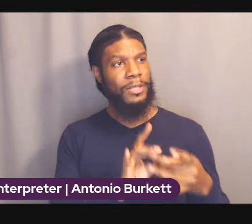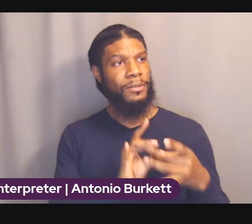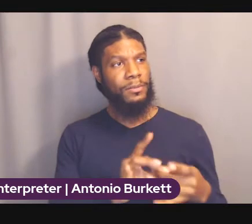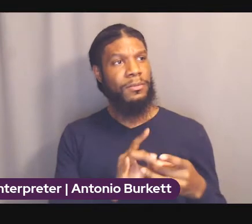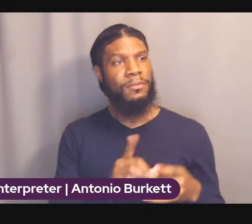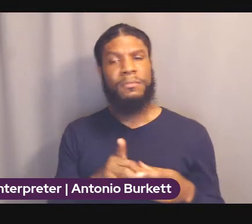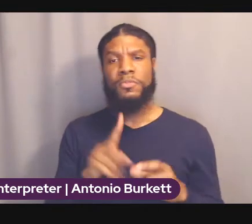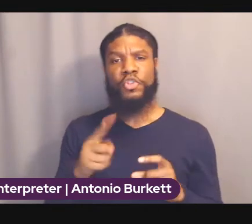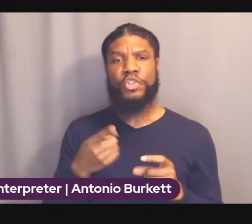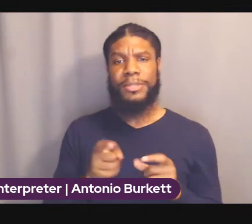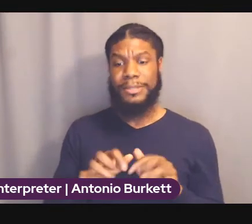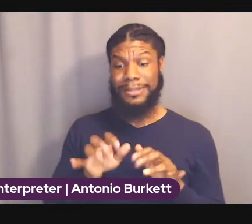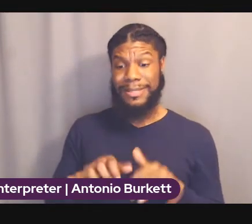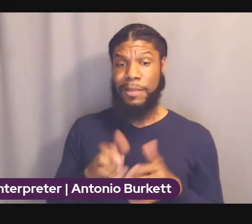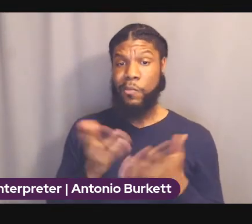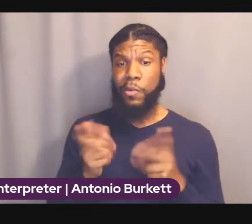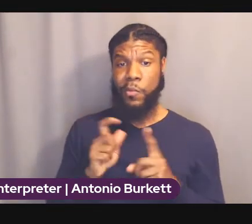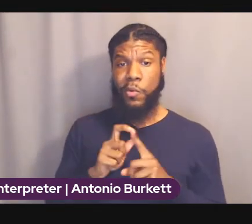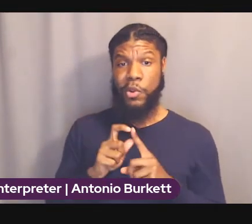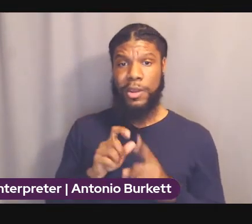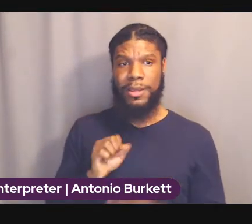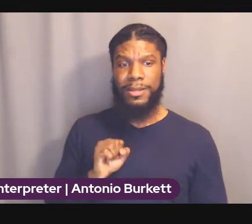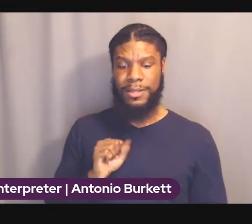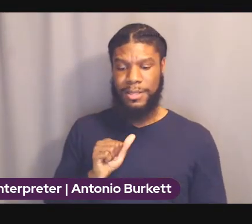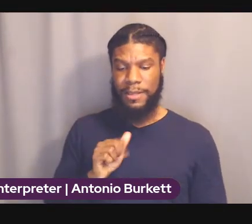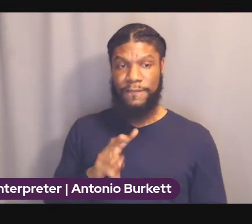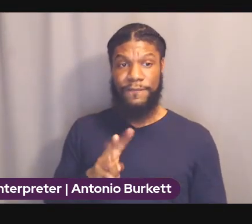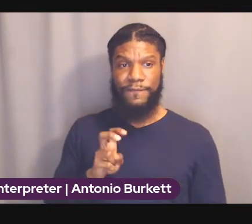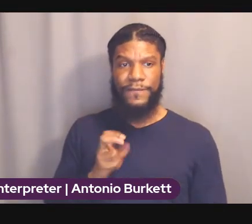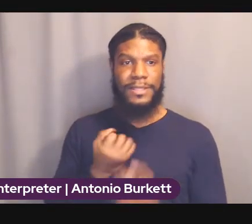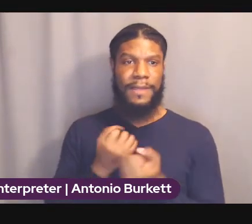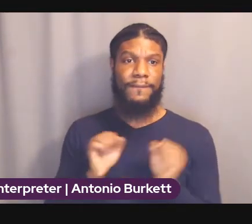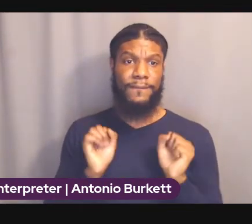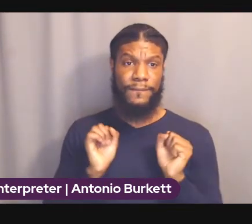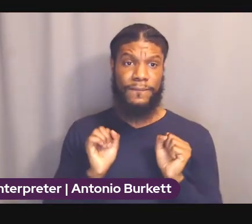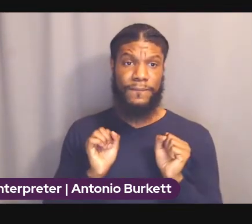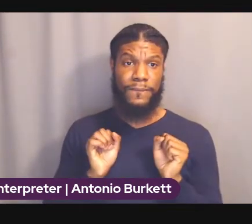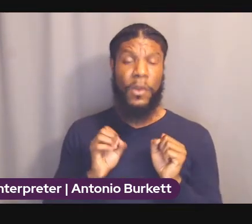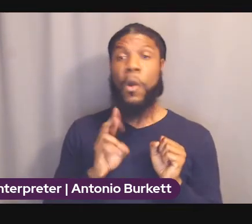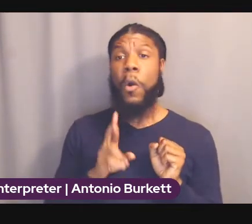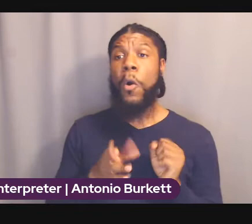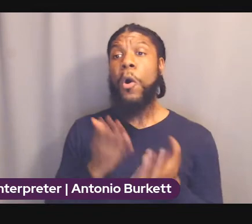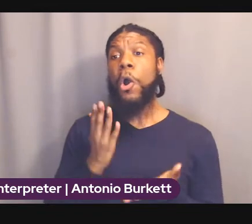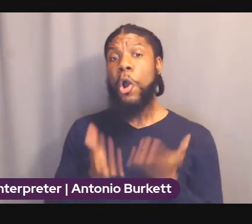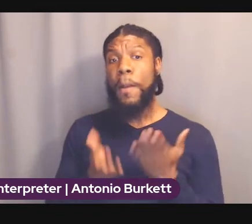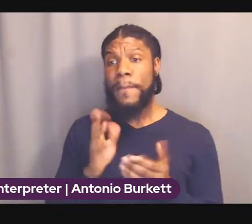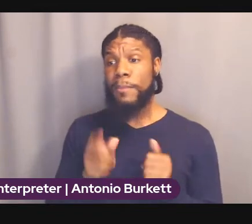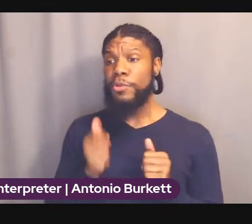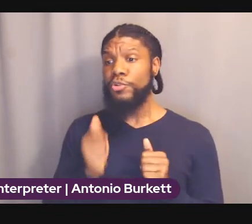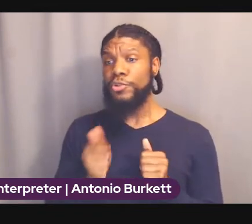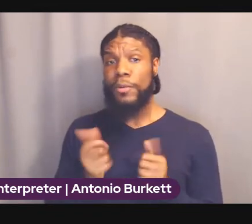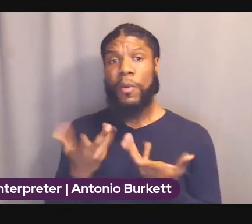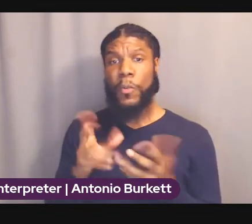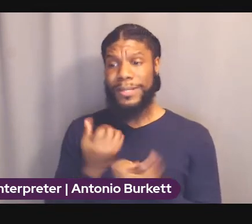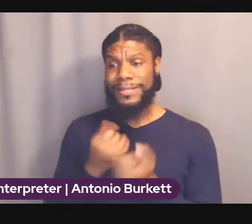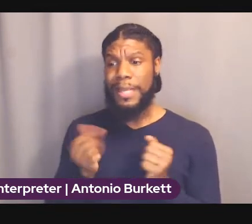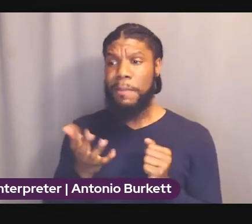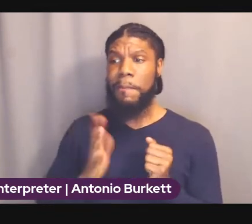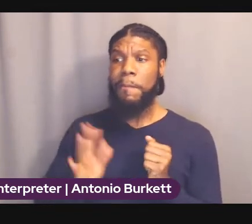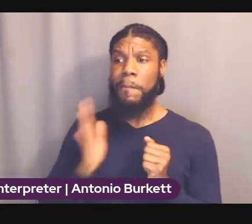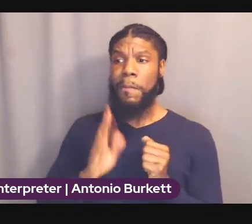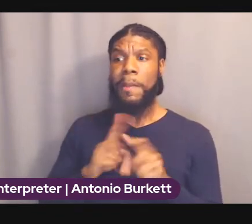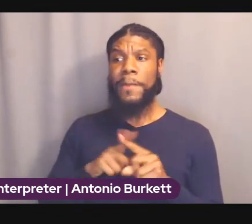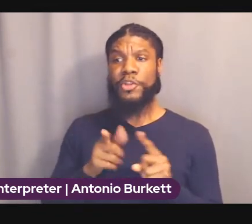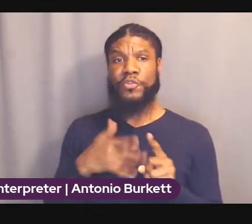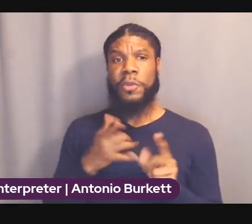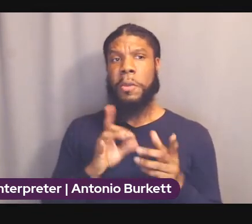chat, saved. Maybe you've been saved, right? But you've strayed away. Maybe like this